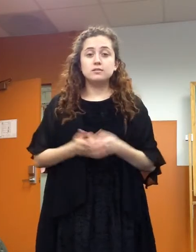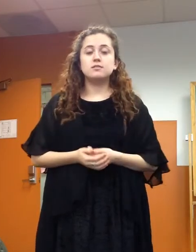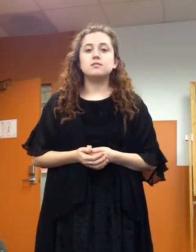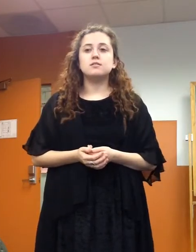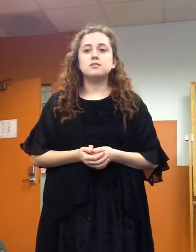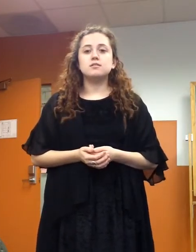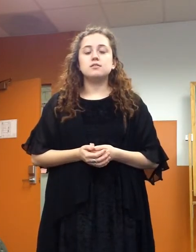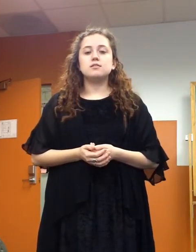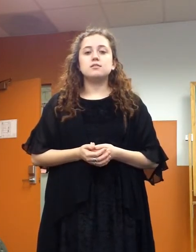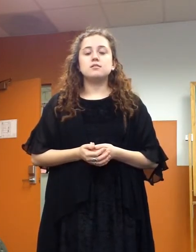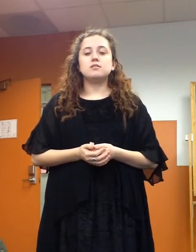various